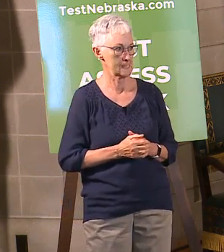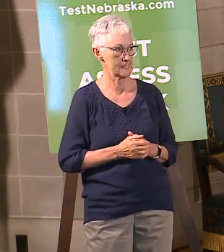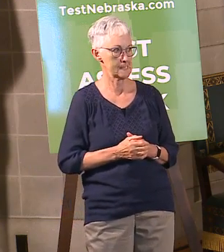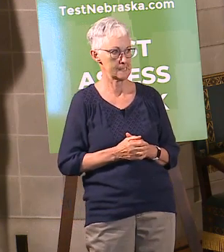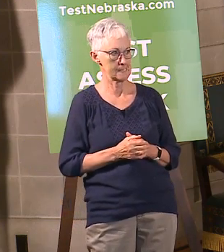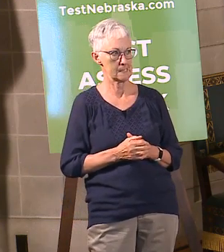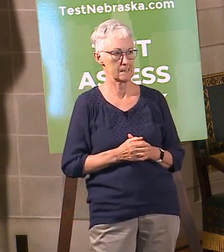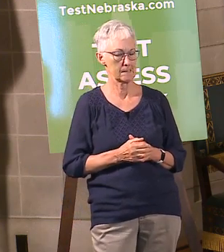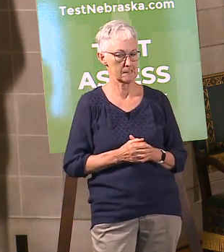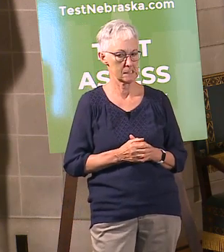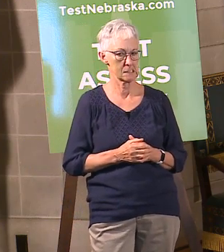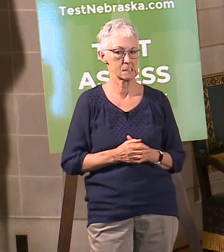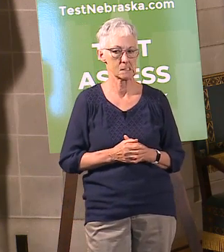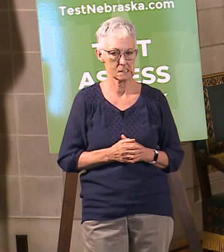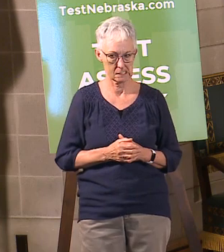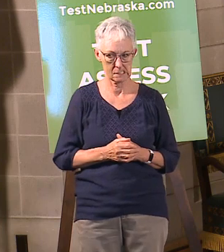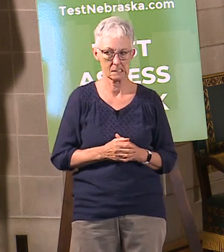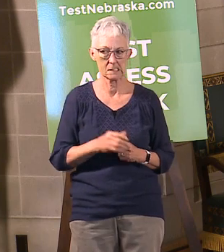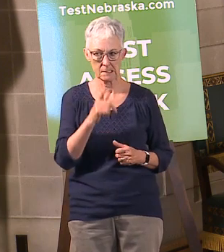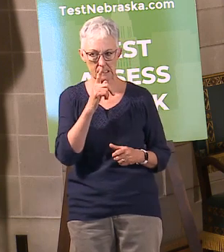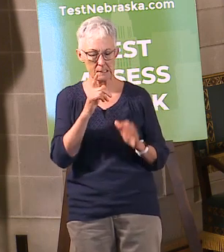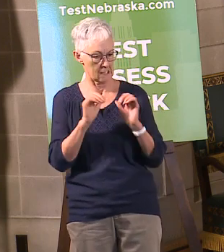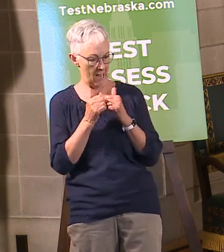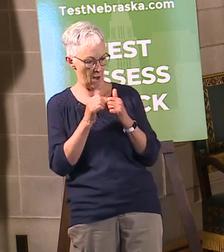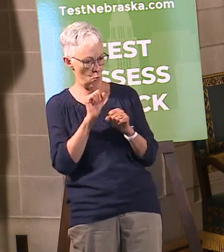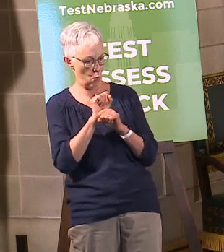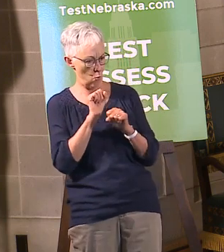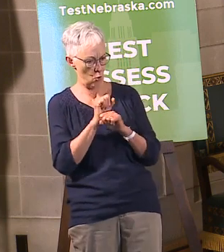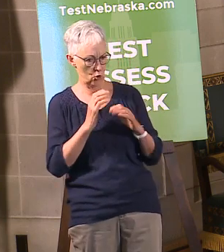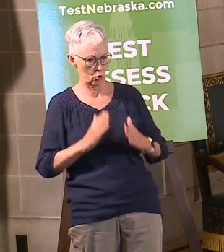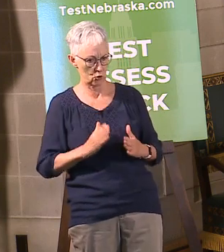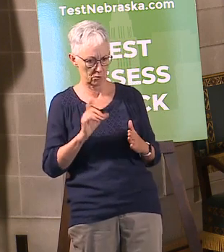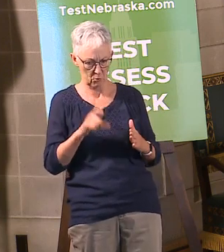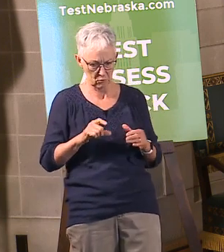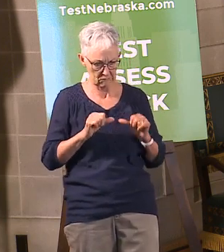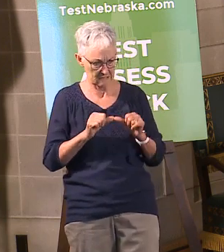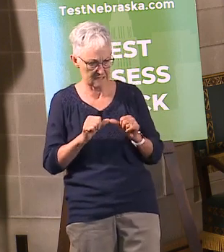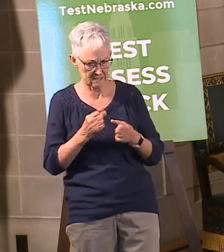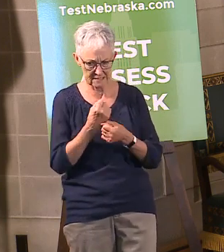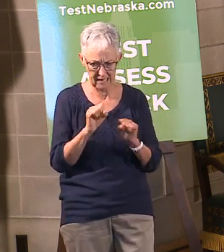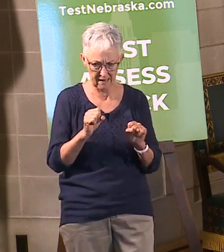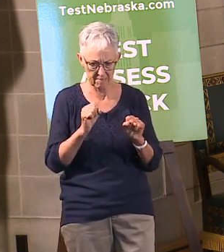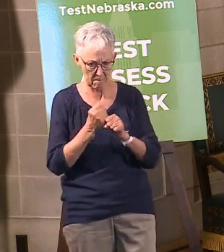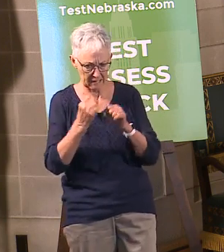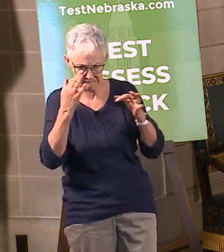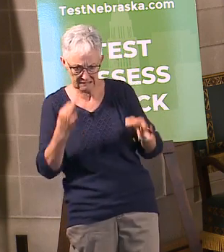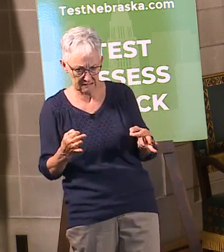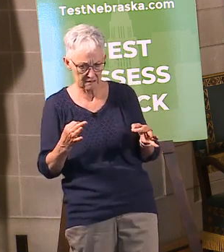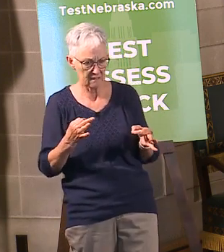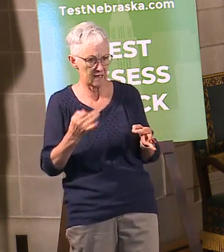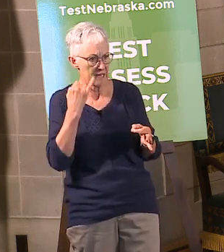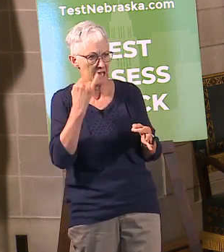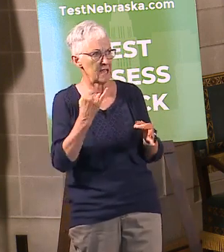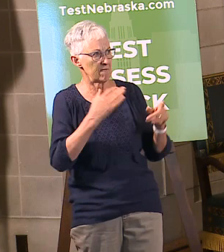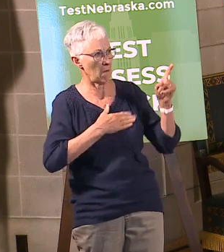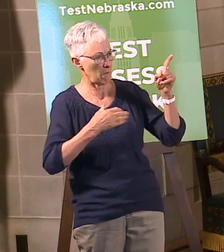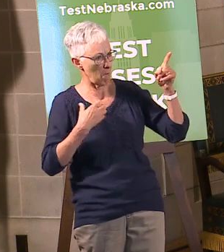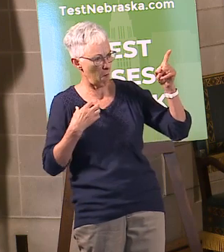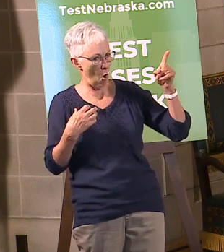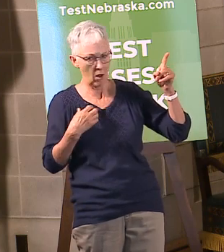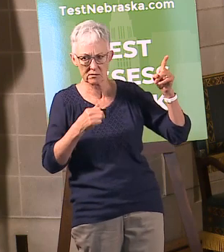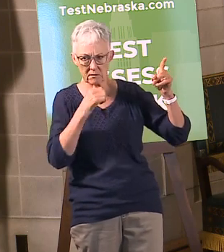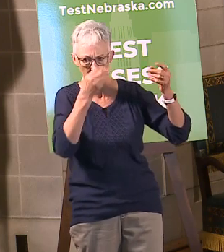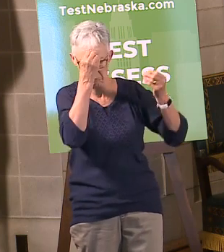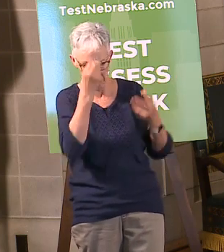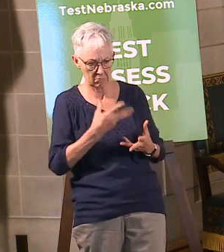decisions on how to stay safe if there's no guarantee they will be notified by their employer or the state about an outbreak in the workplace? So again, what